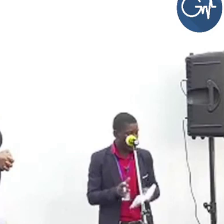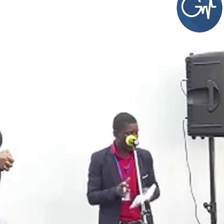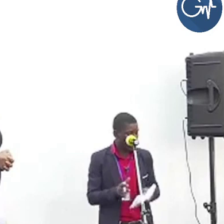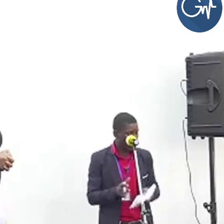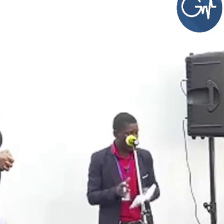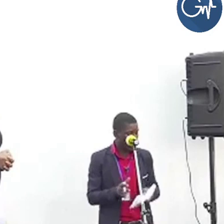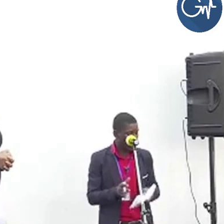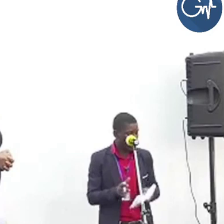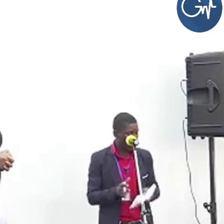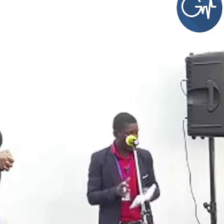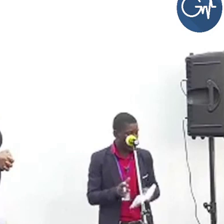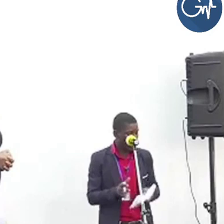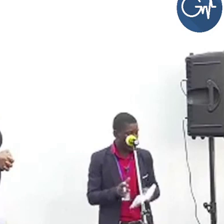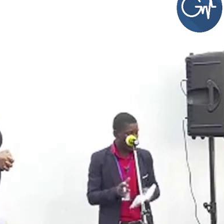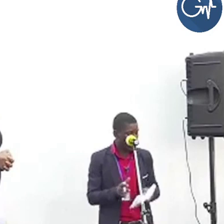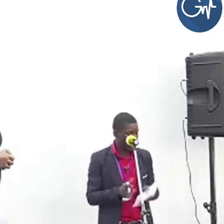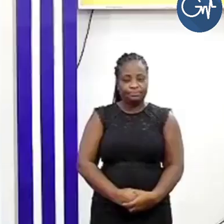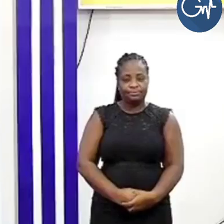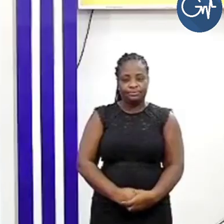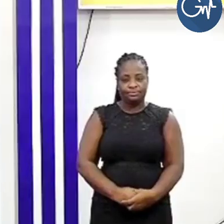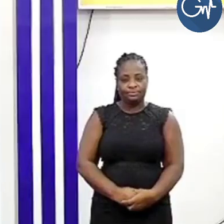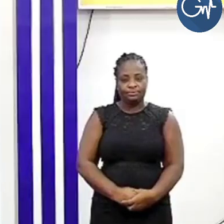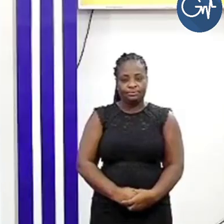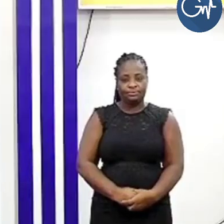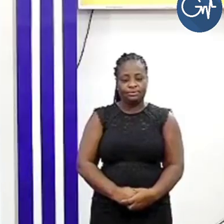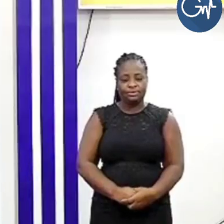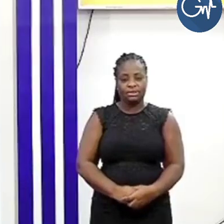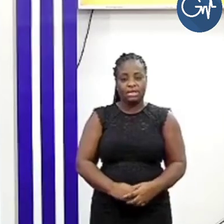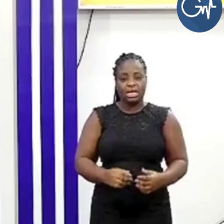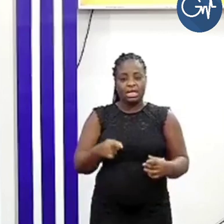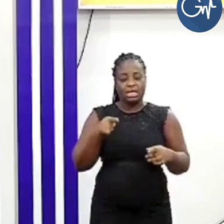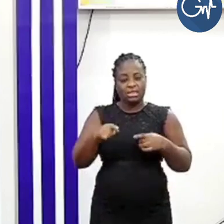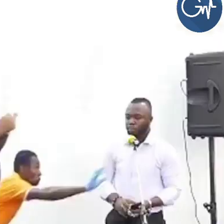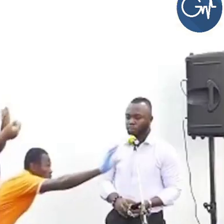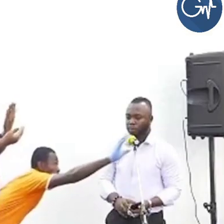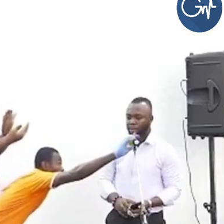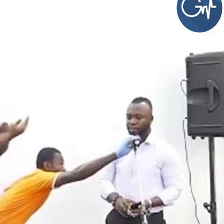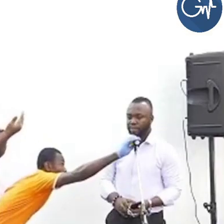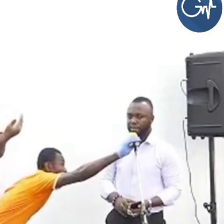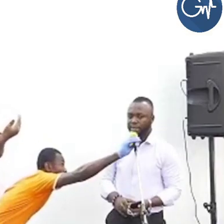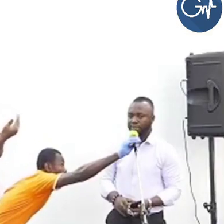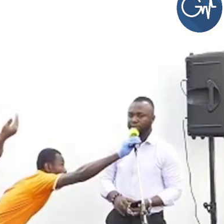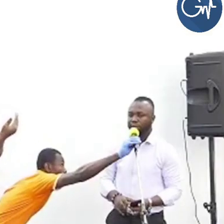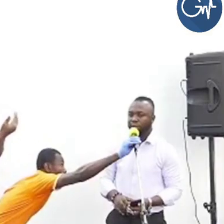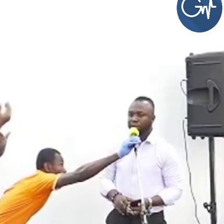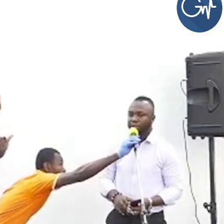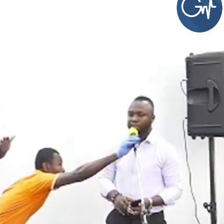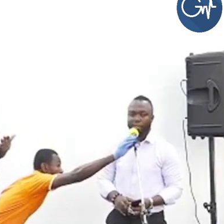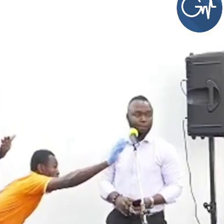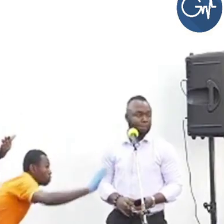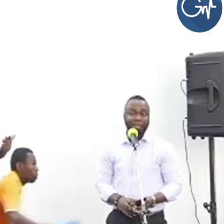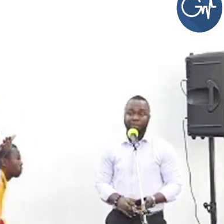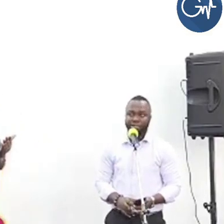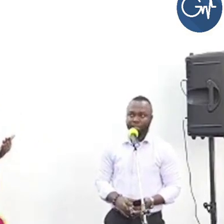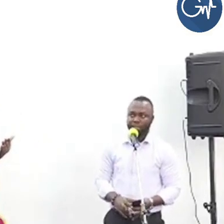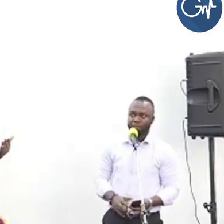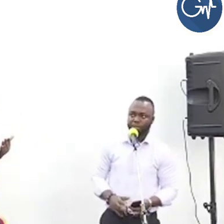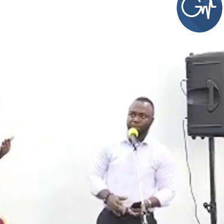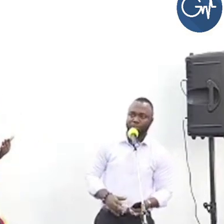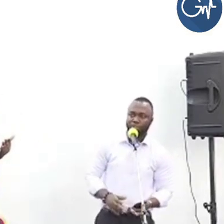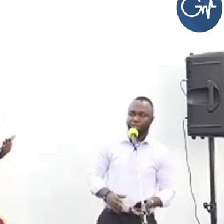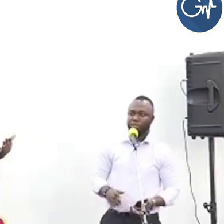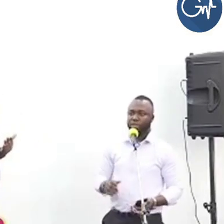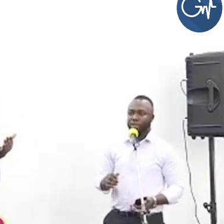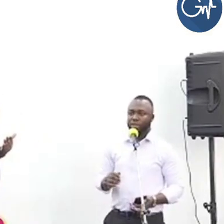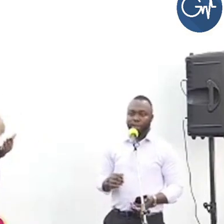Okay, Ernest. Thank you very much. So this morning, we understand that... My name is Ernest Mina